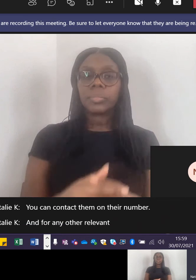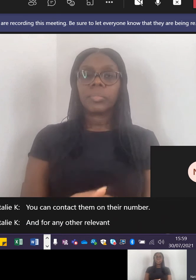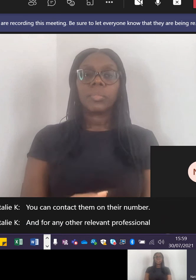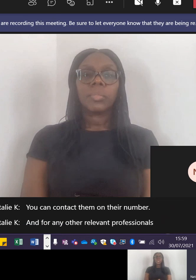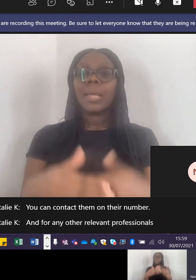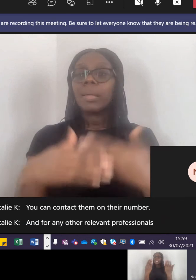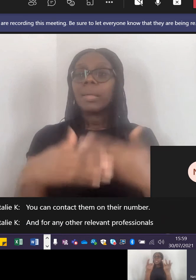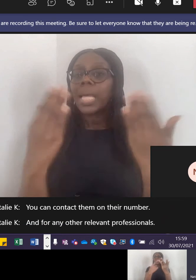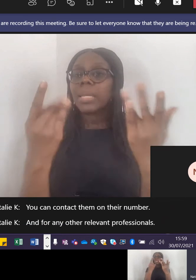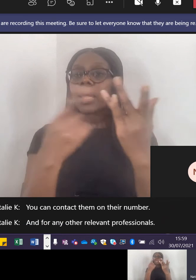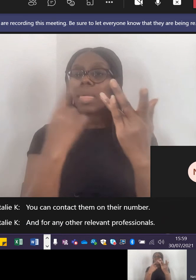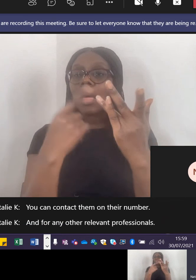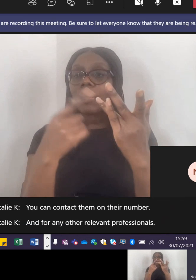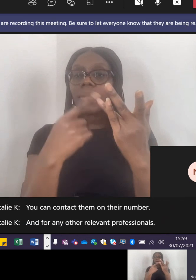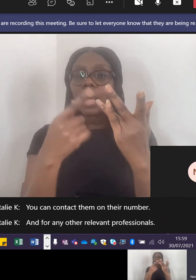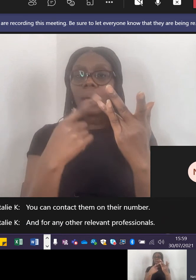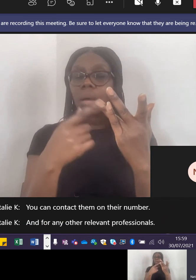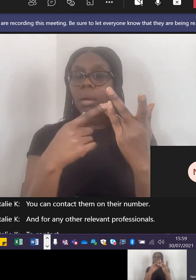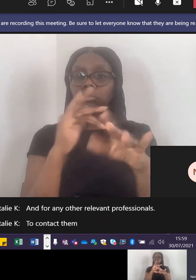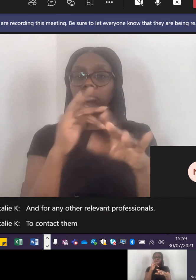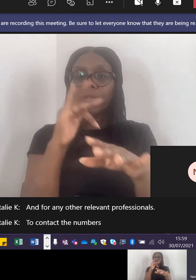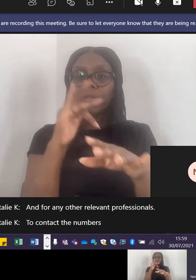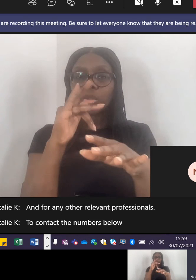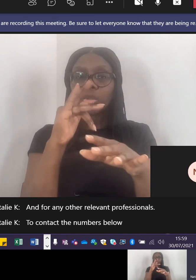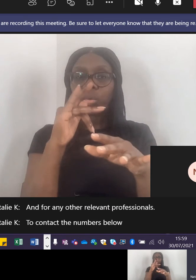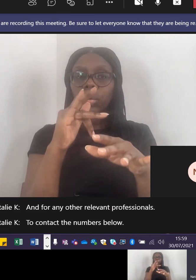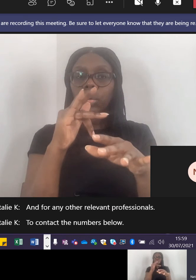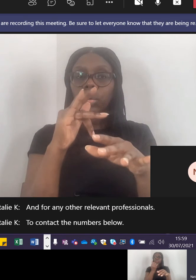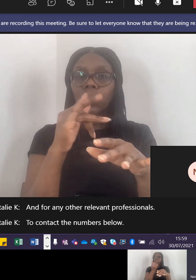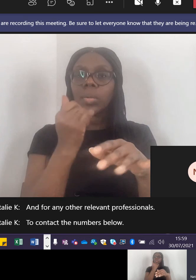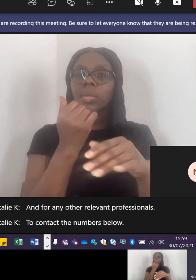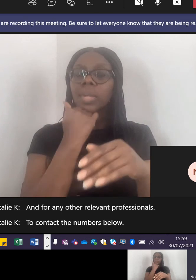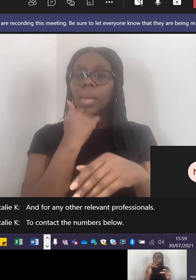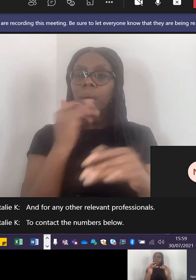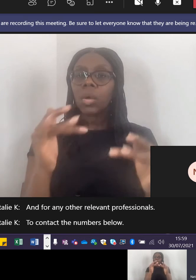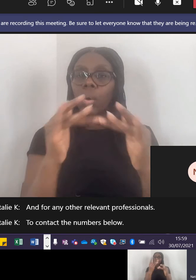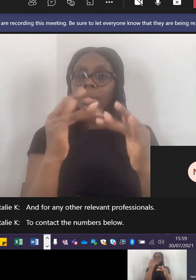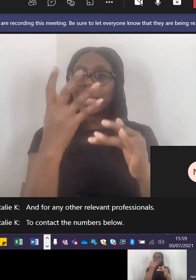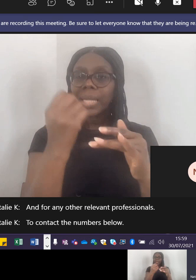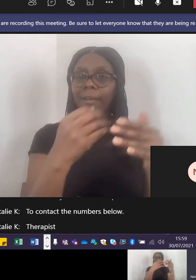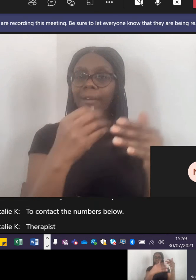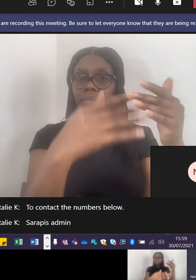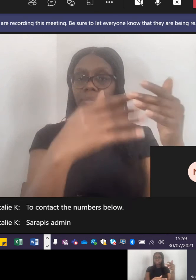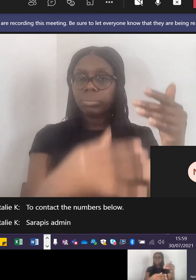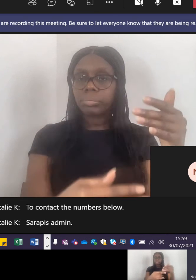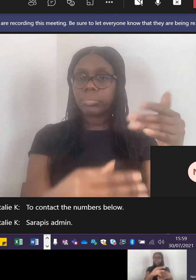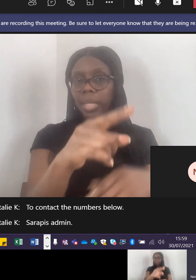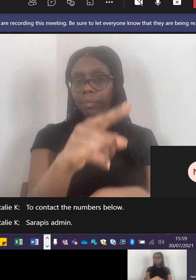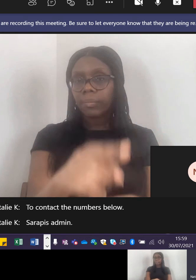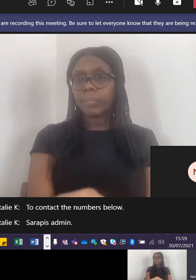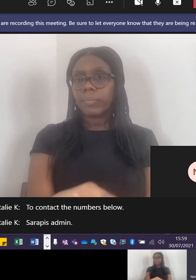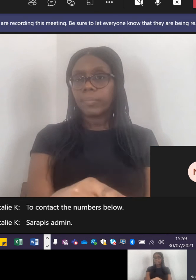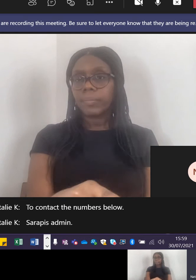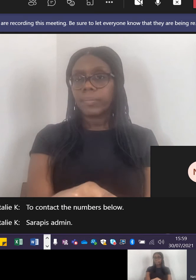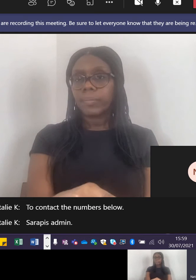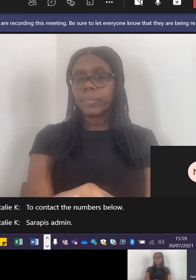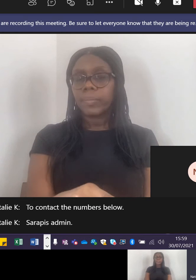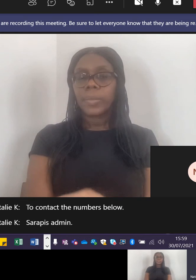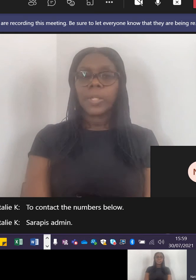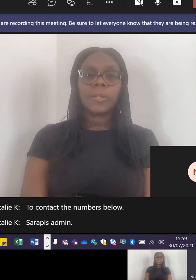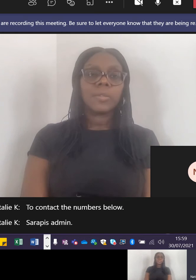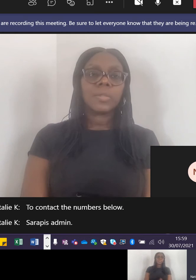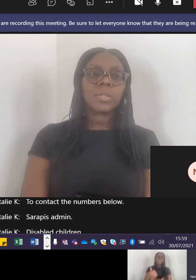professionals, to contact the numbers below. Therapists admin, disabled